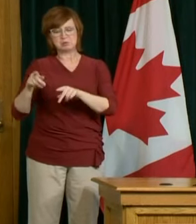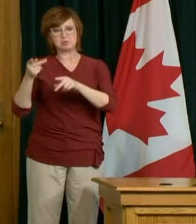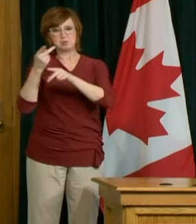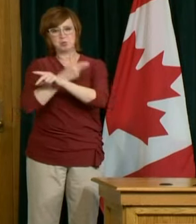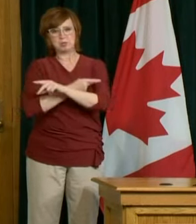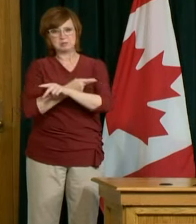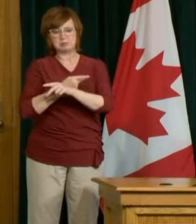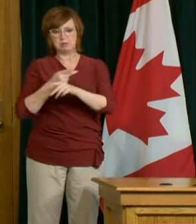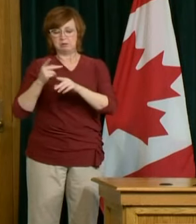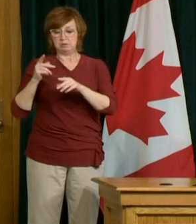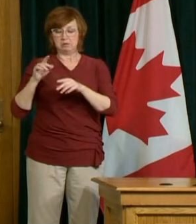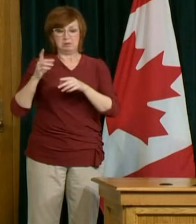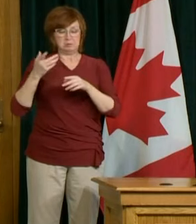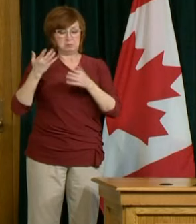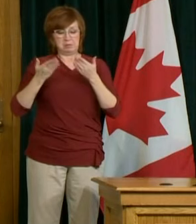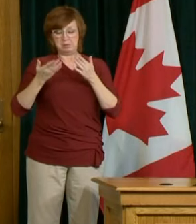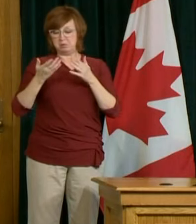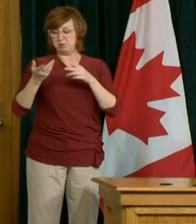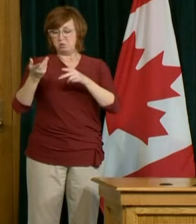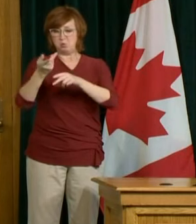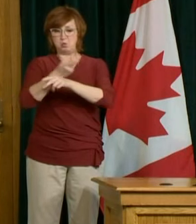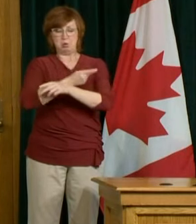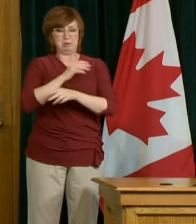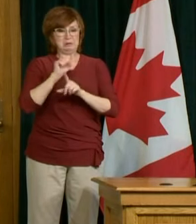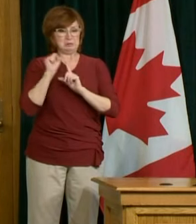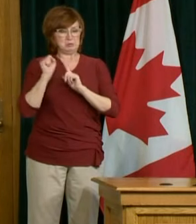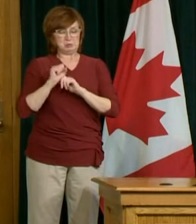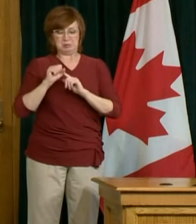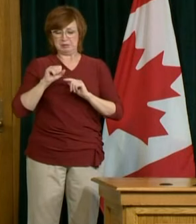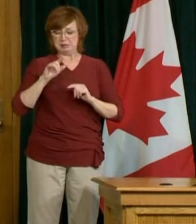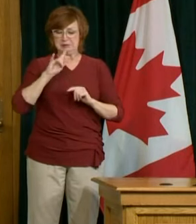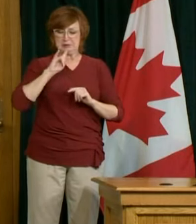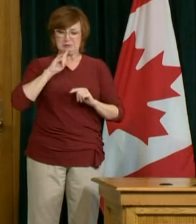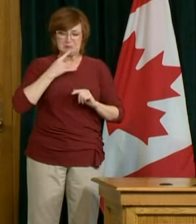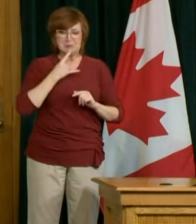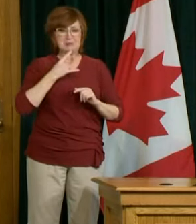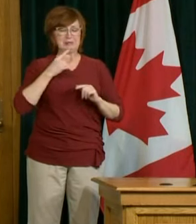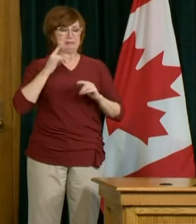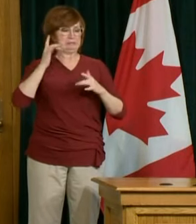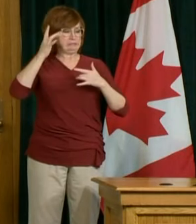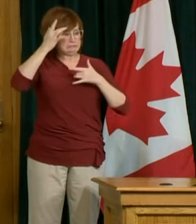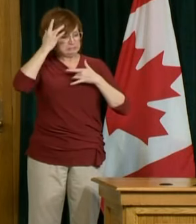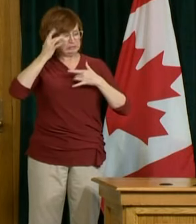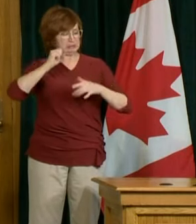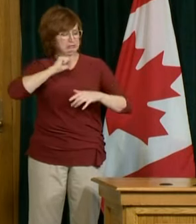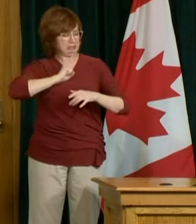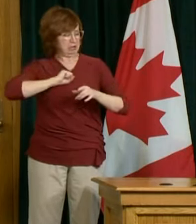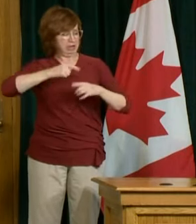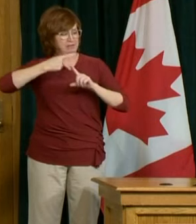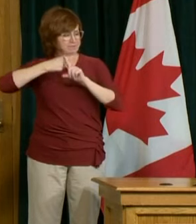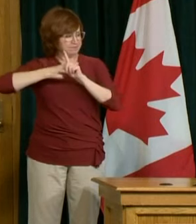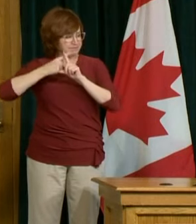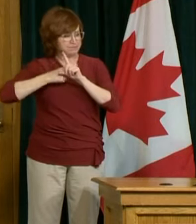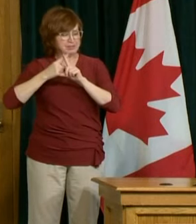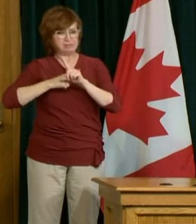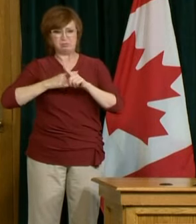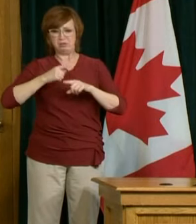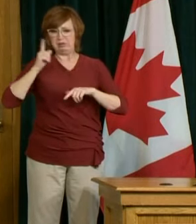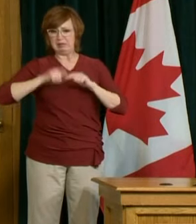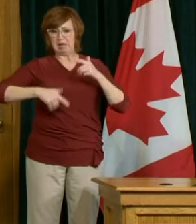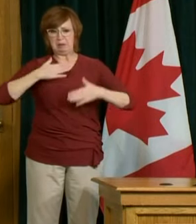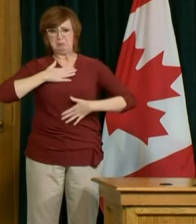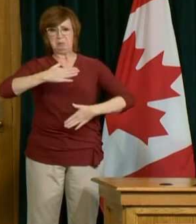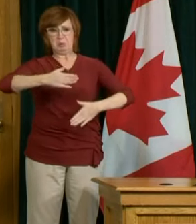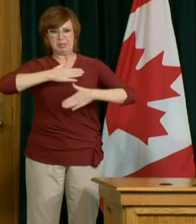higher risk of hospitalization and death. And I'll just maybe ask Scott if he wants to speak to readiness if there was an increase